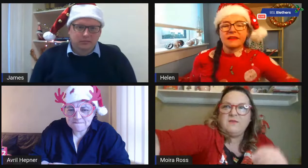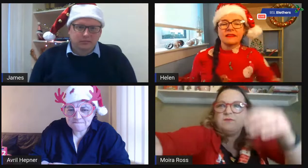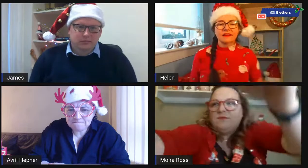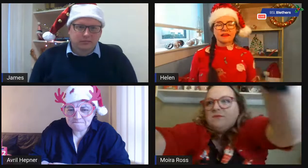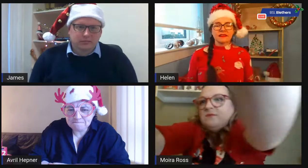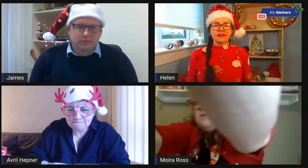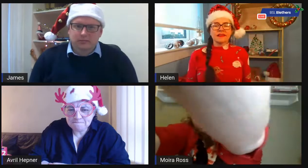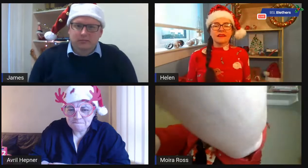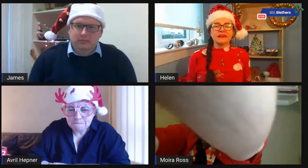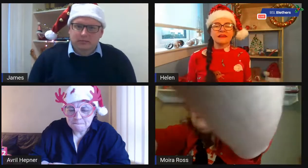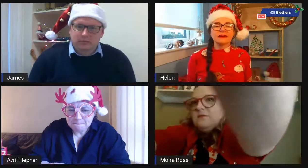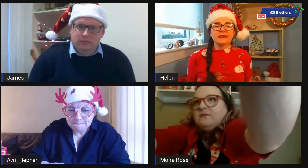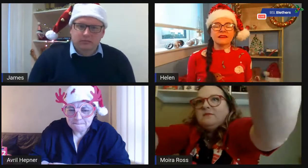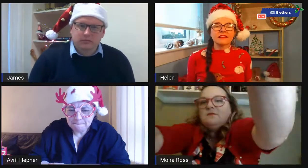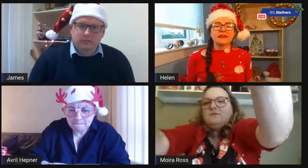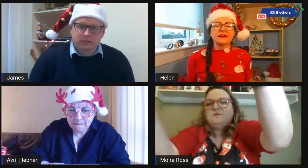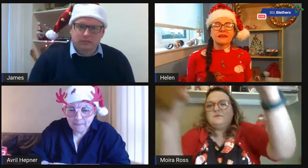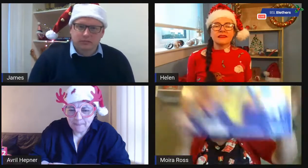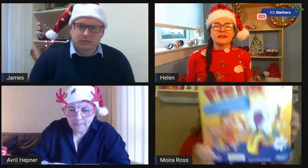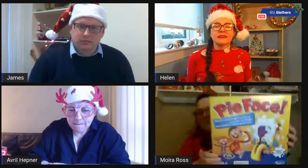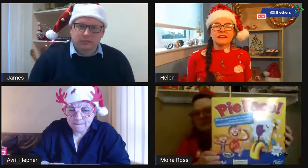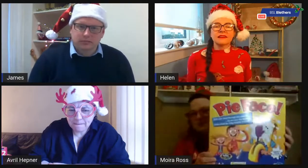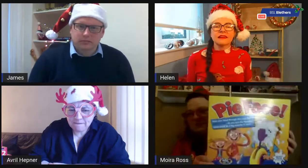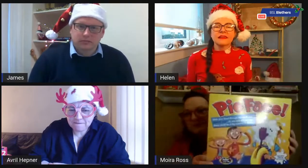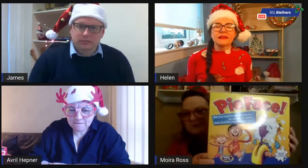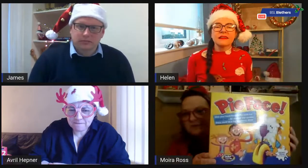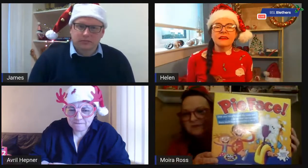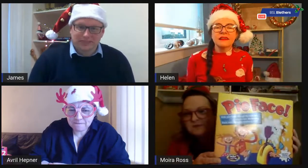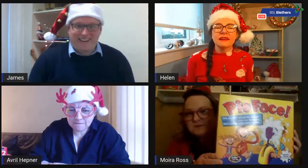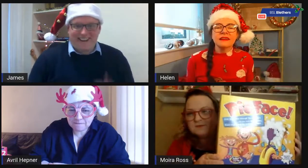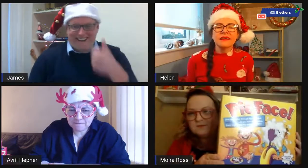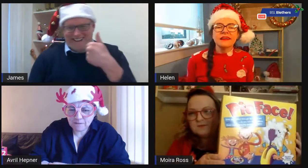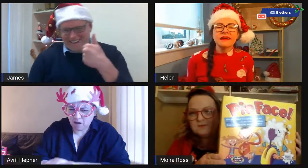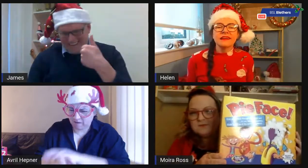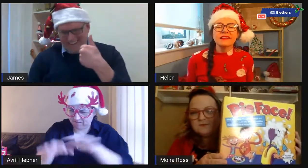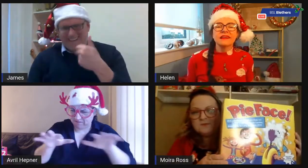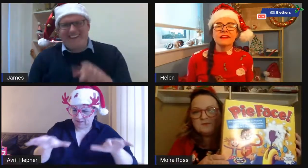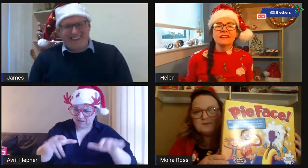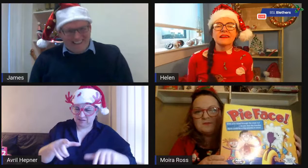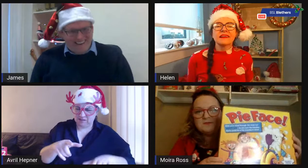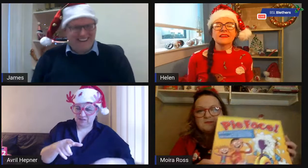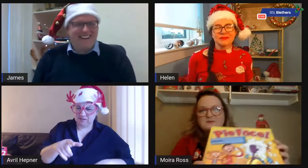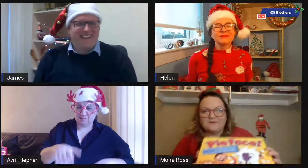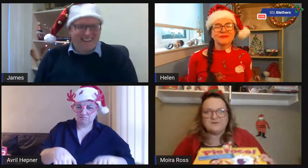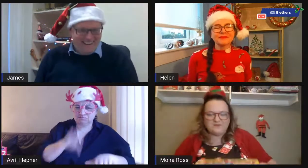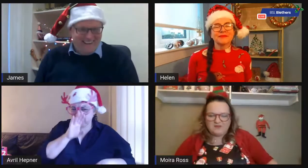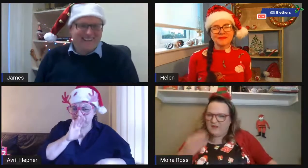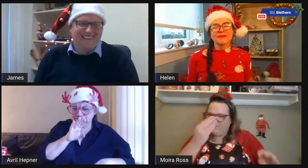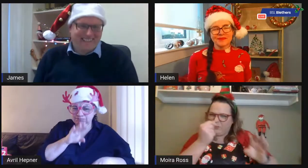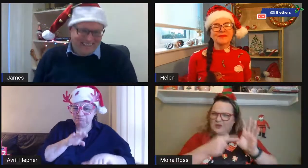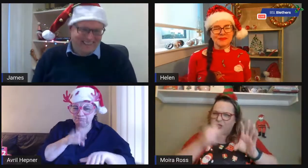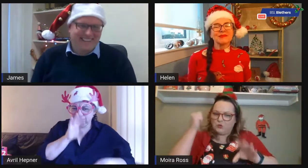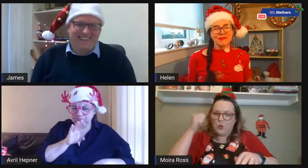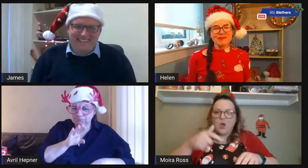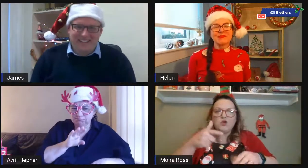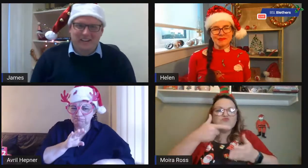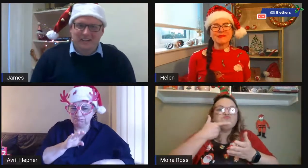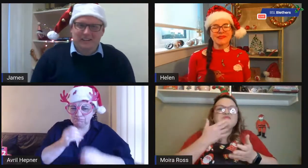And then there's another one that I really like to play, which is this. Oh, what is that? Yeah. Do you get a pie in your